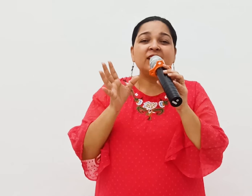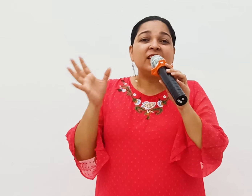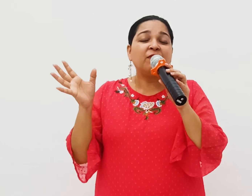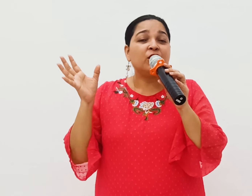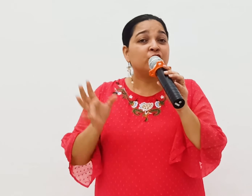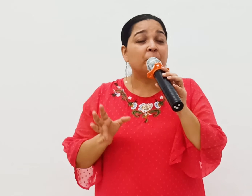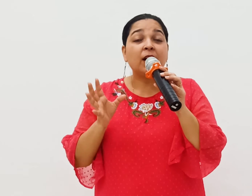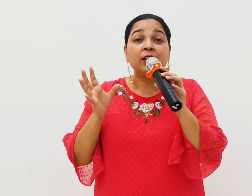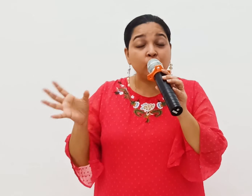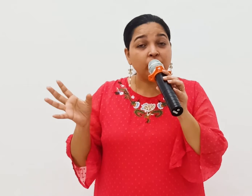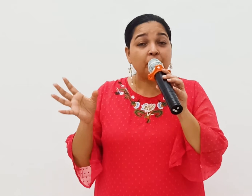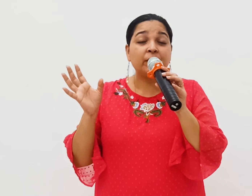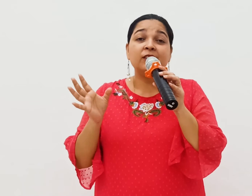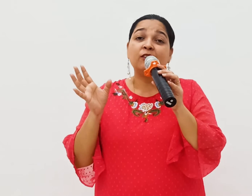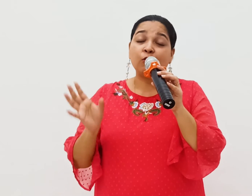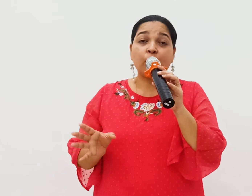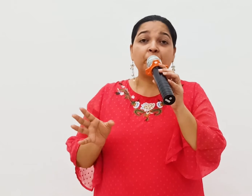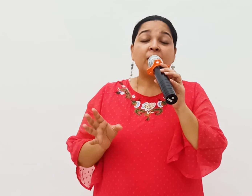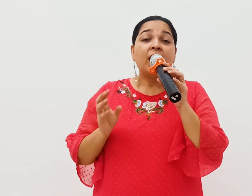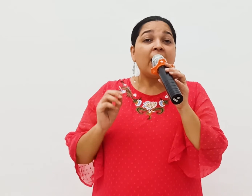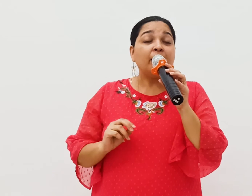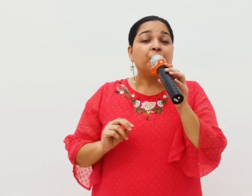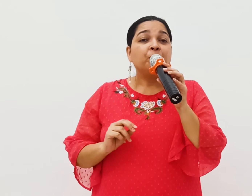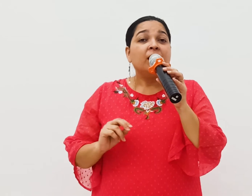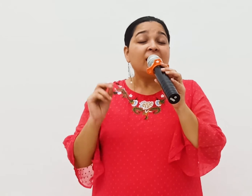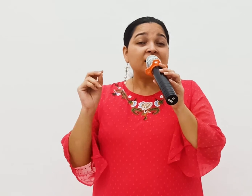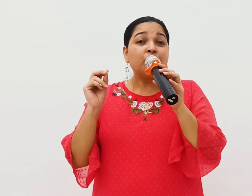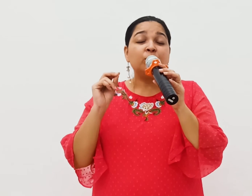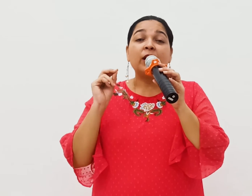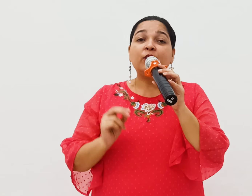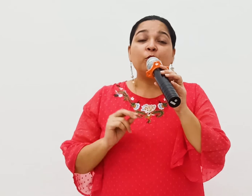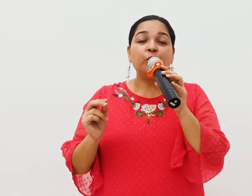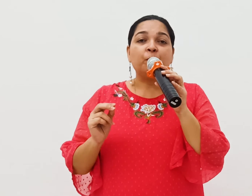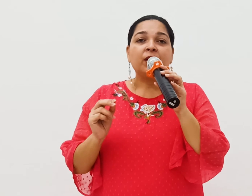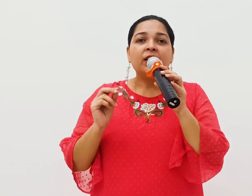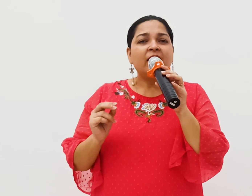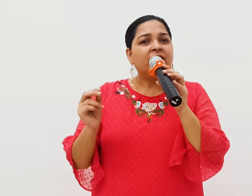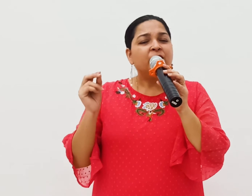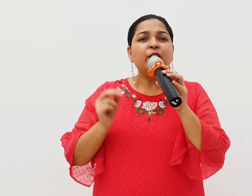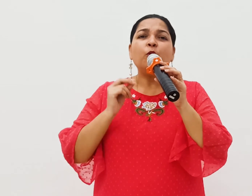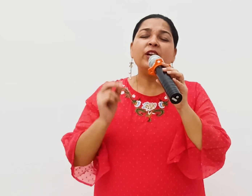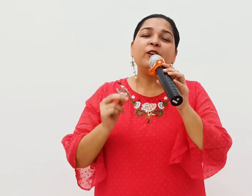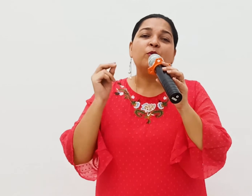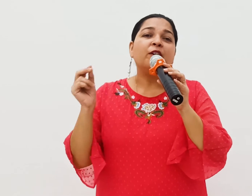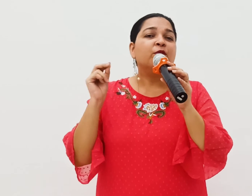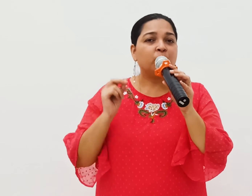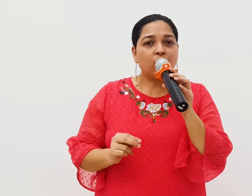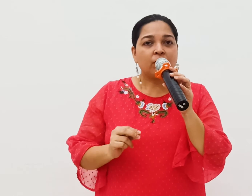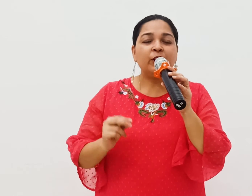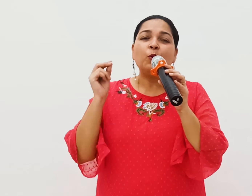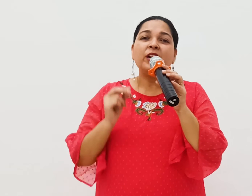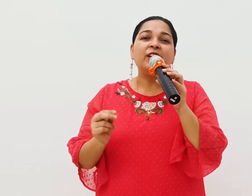they can save the ship. Hallelujah. Praise the Lord. And last time also I told you that we don't need to run